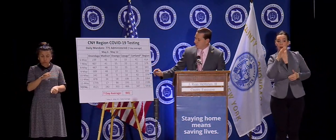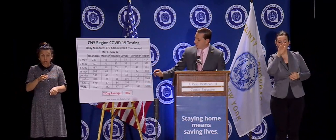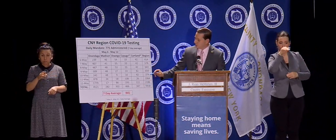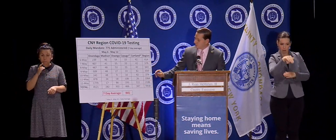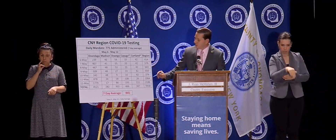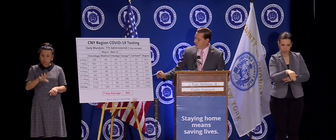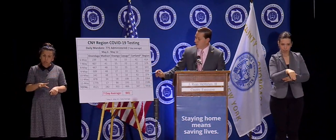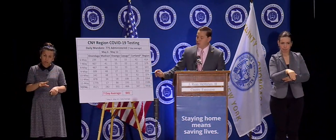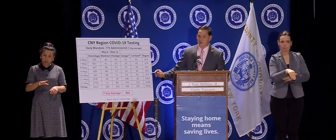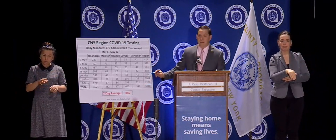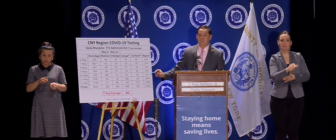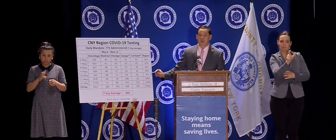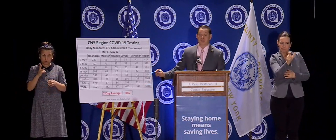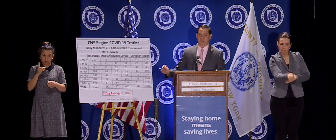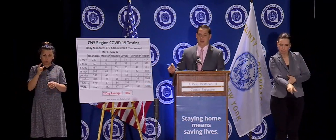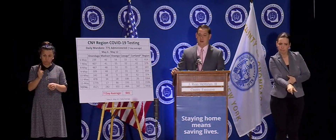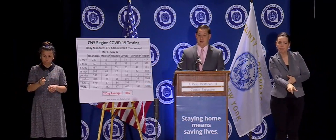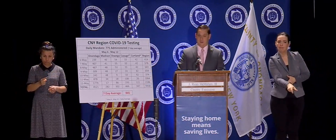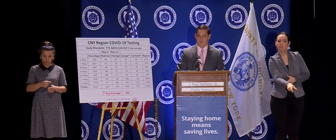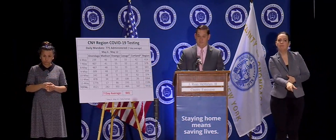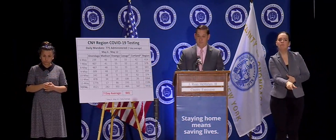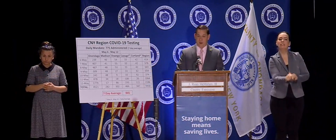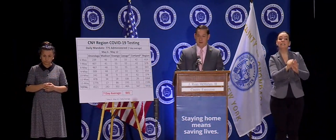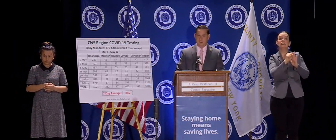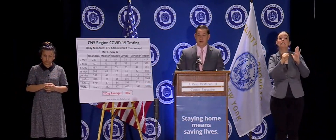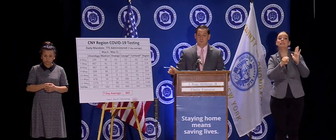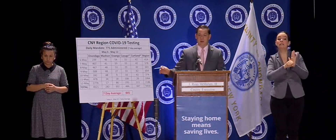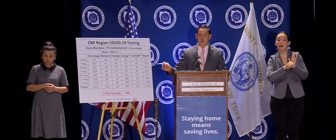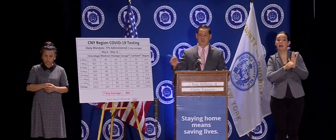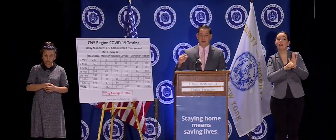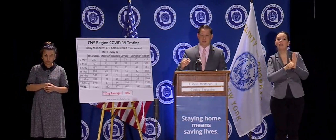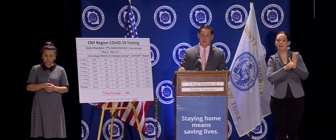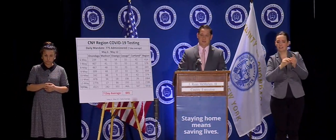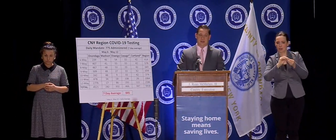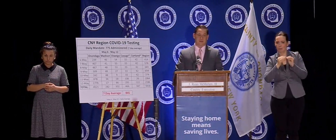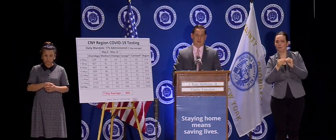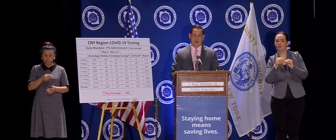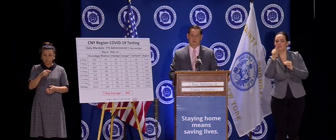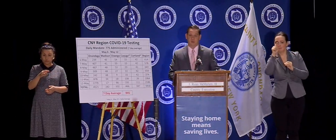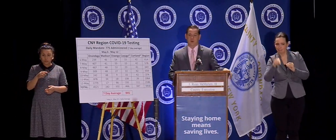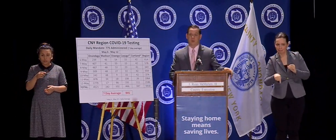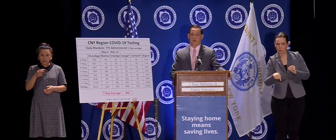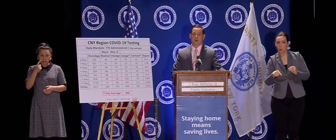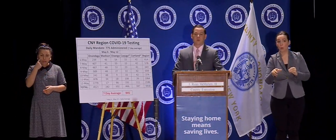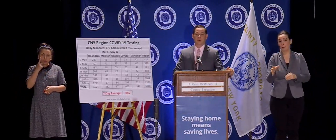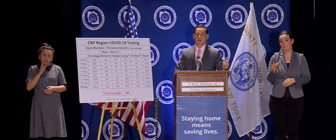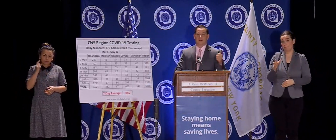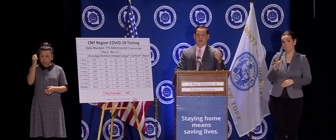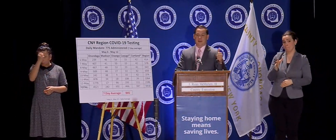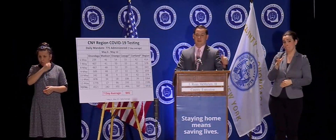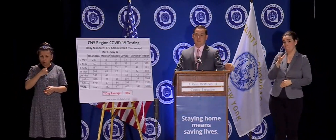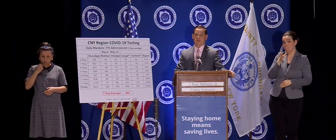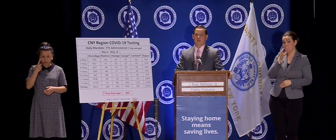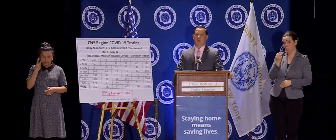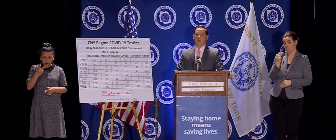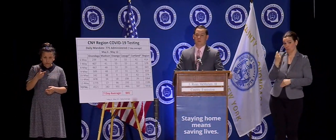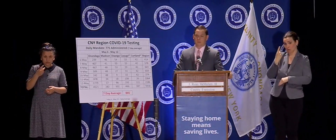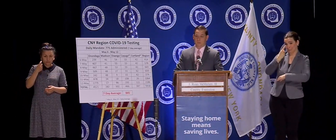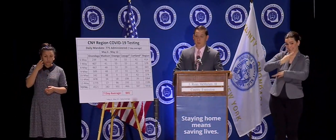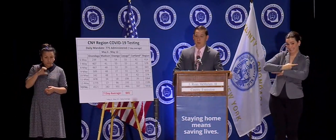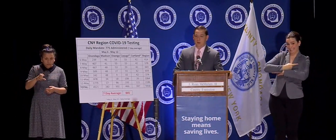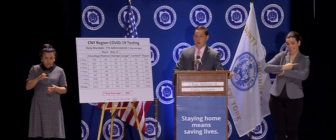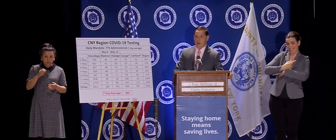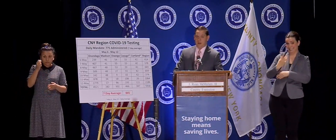their numbers. We even got Mother's Day in here, right? Mother's Day is in the 7-day average where we didn't even have our testing sites